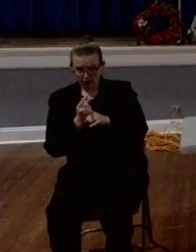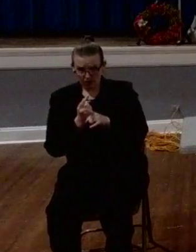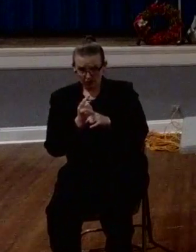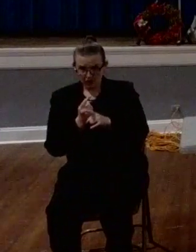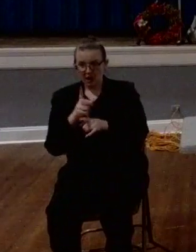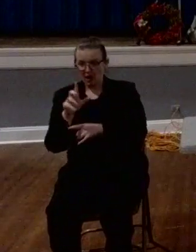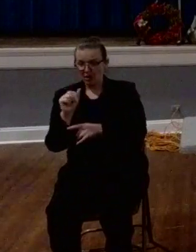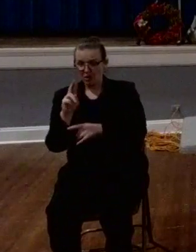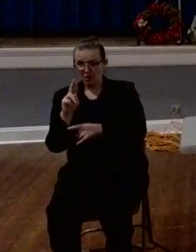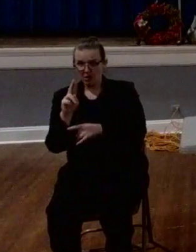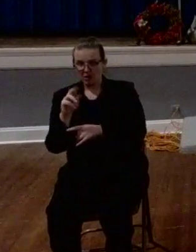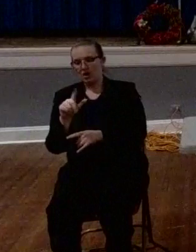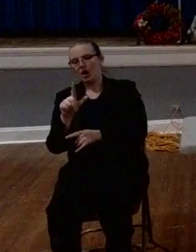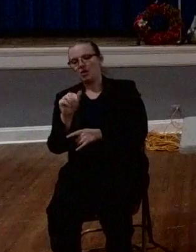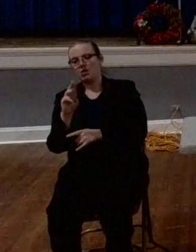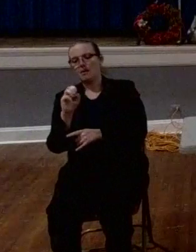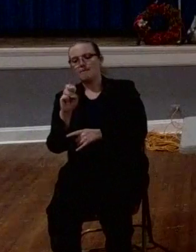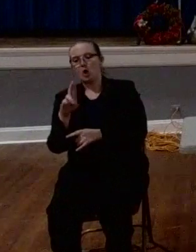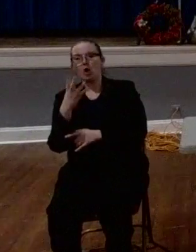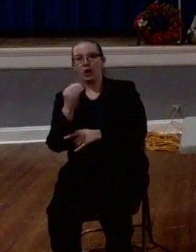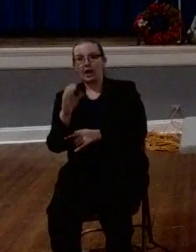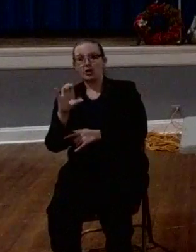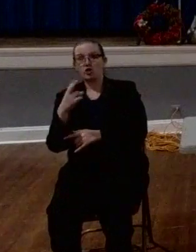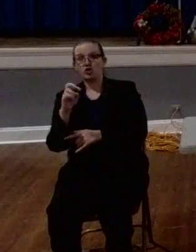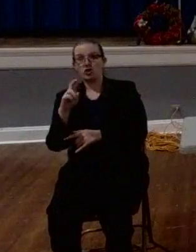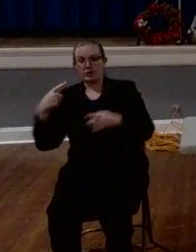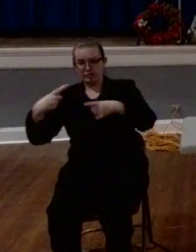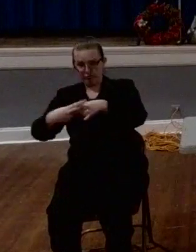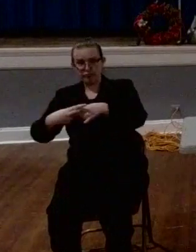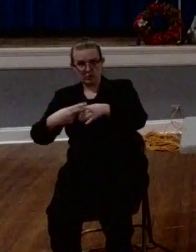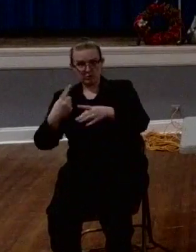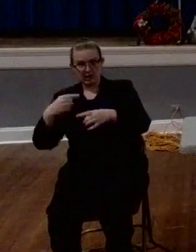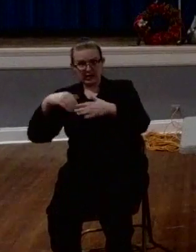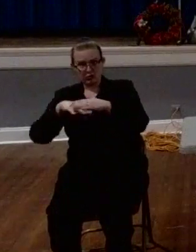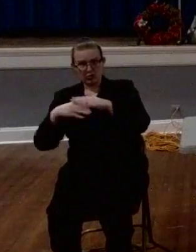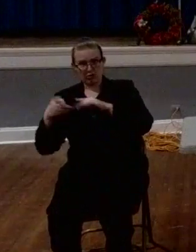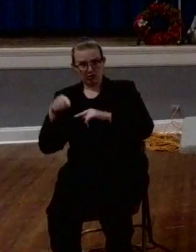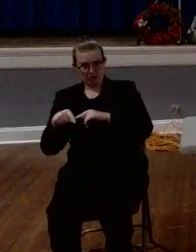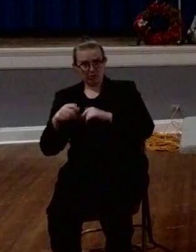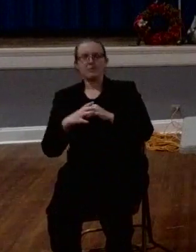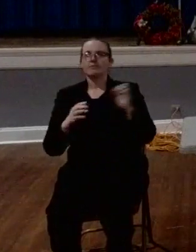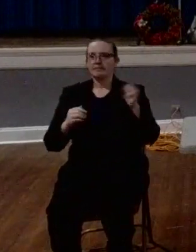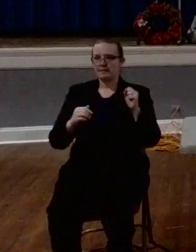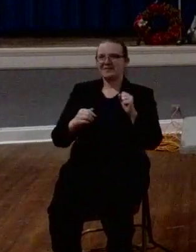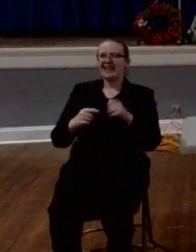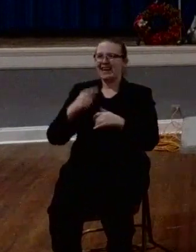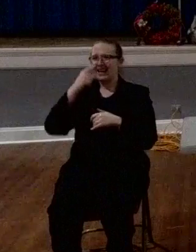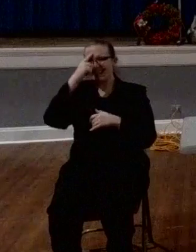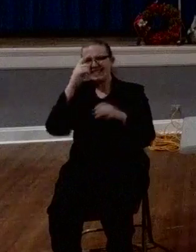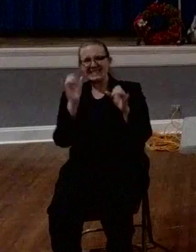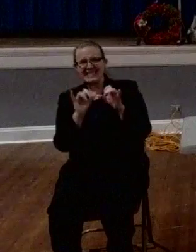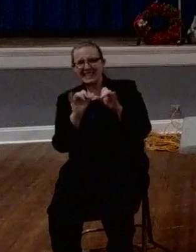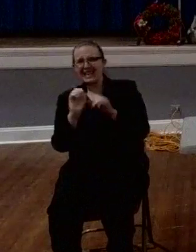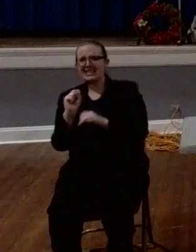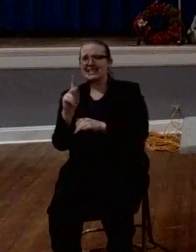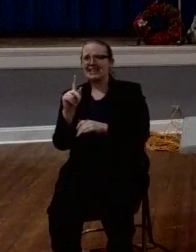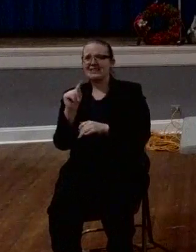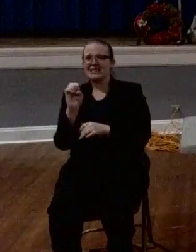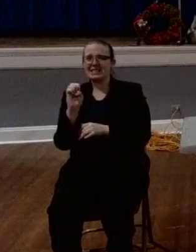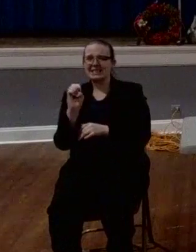that's Lamar and Cherry Street right there for the entrance. My difficulty may be with the size that the skate park